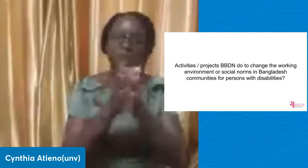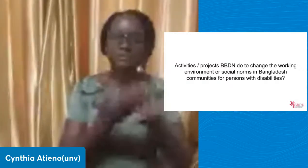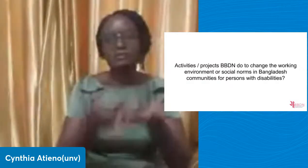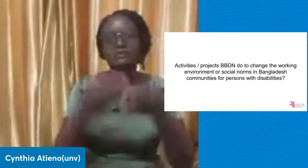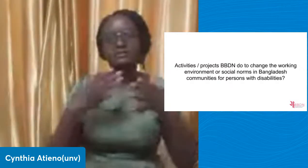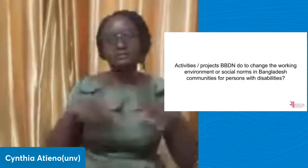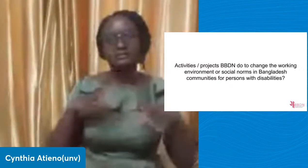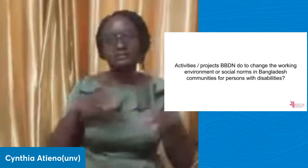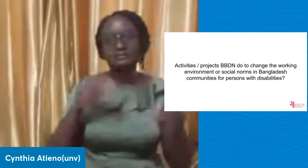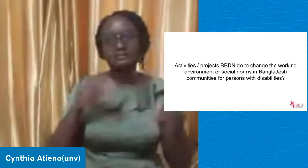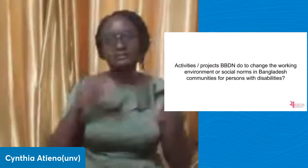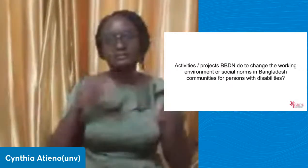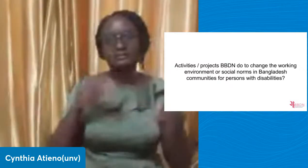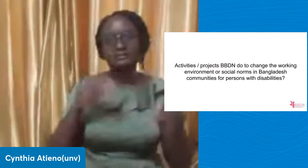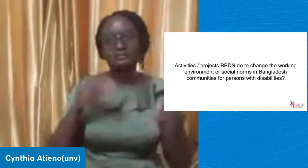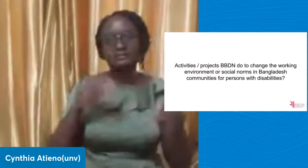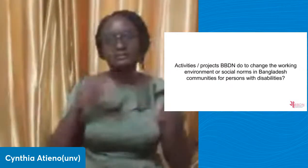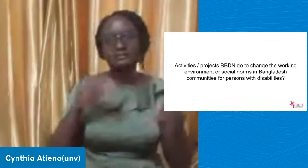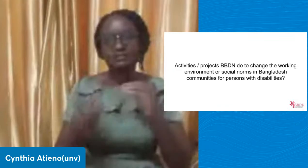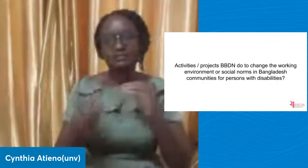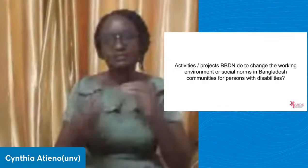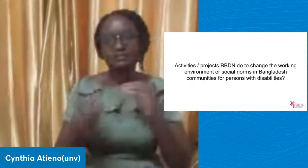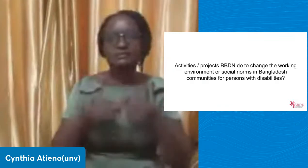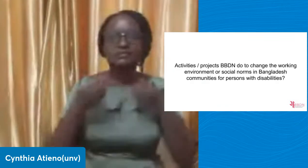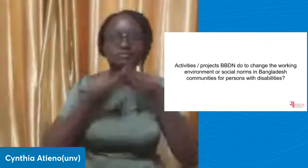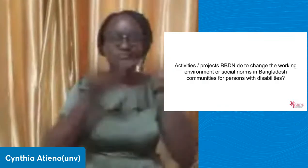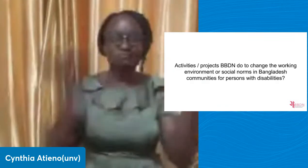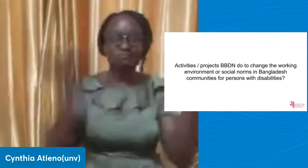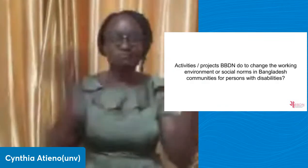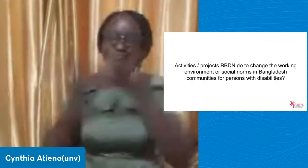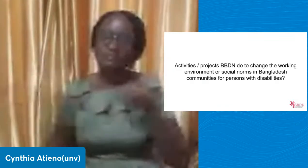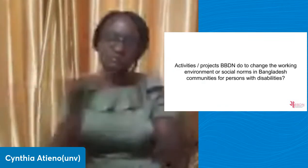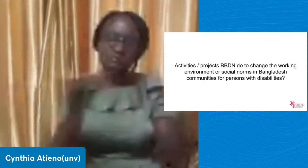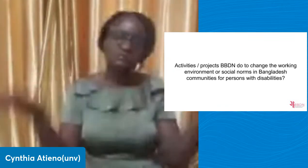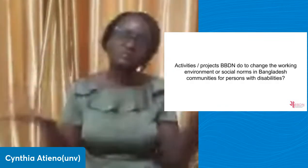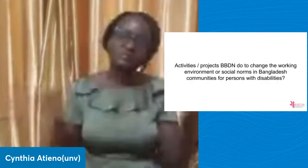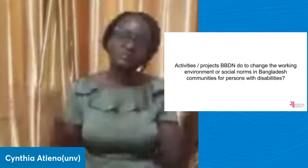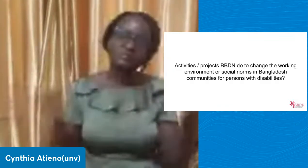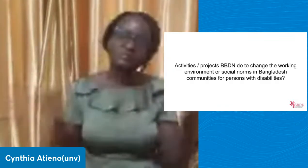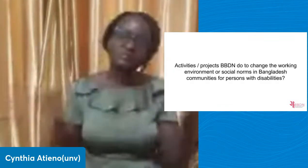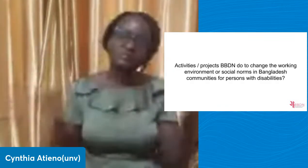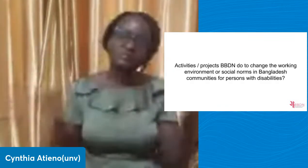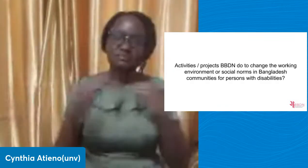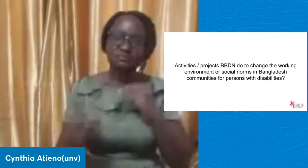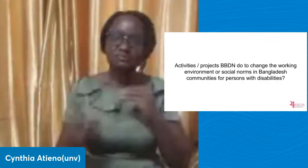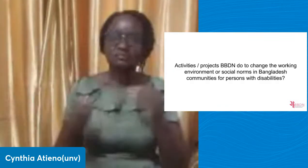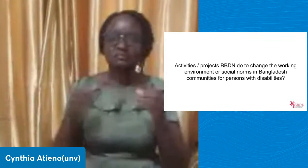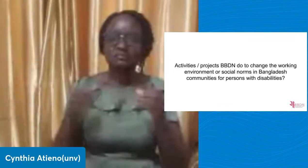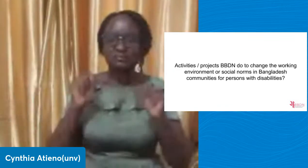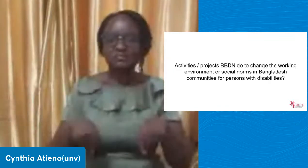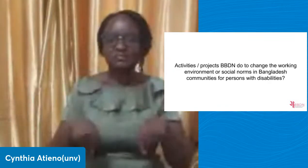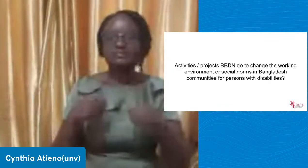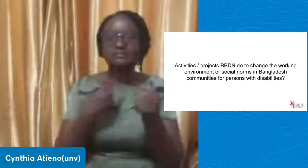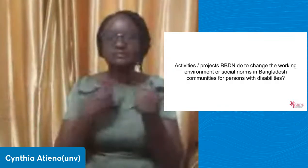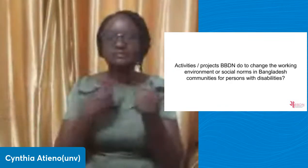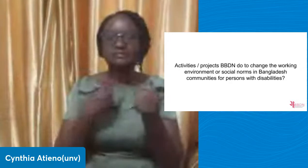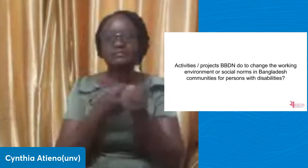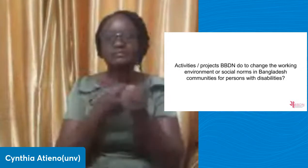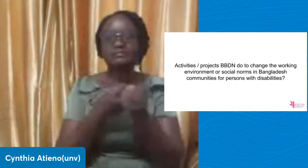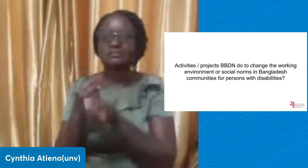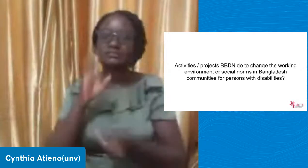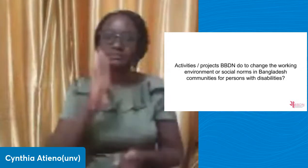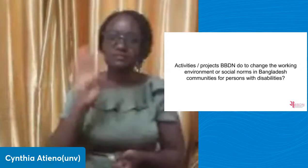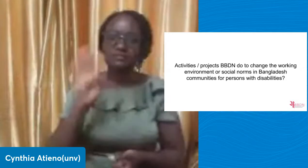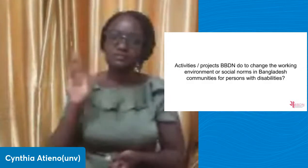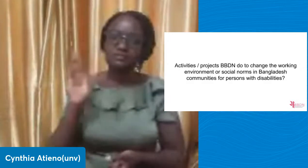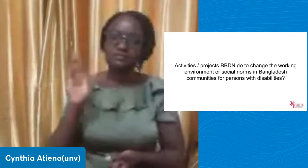workplace, which BBDN is currently doing. BBDN believes that participation in such a network